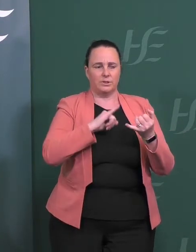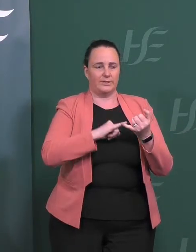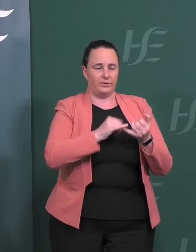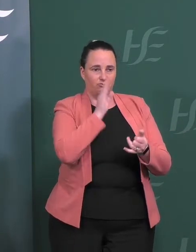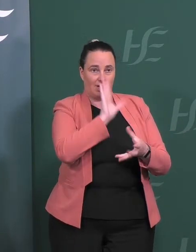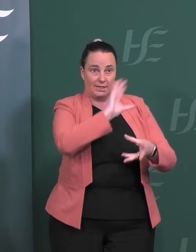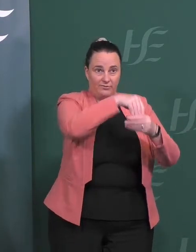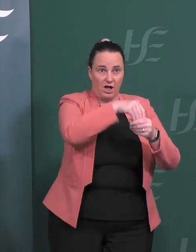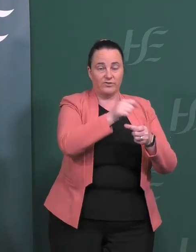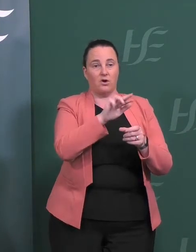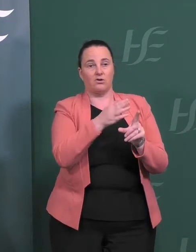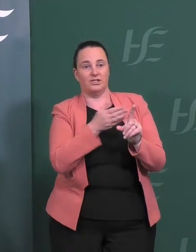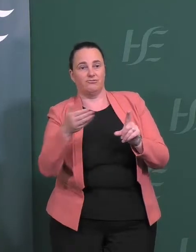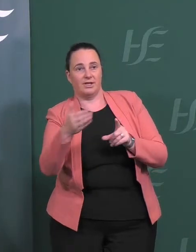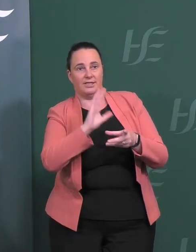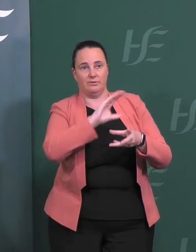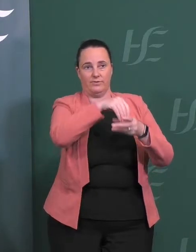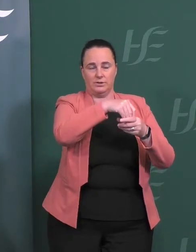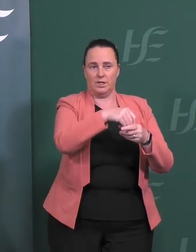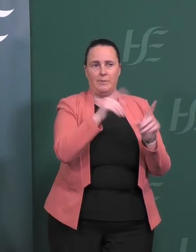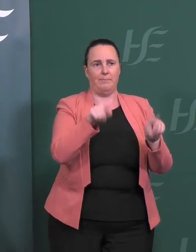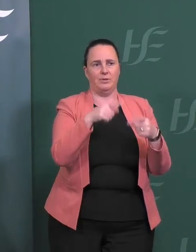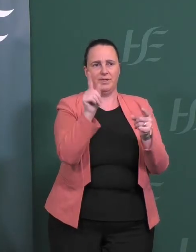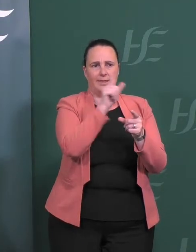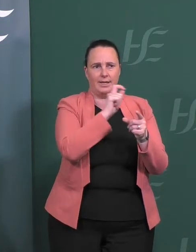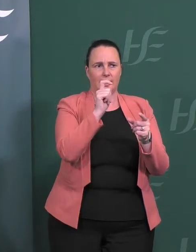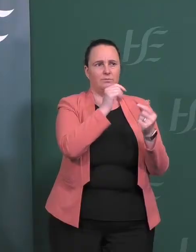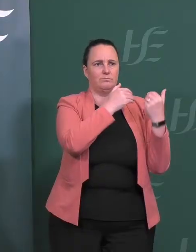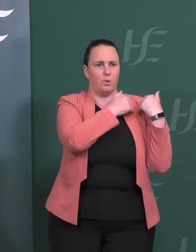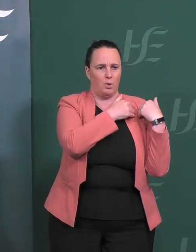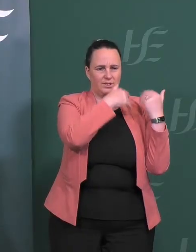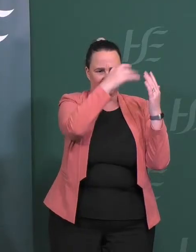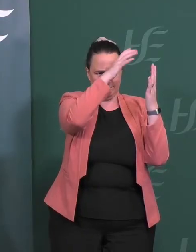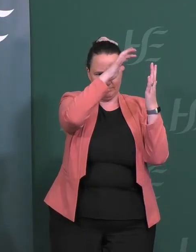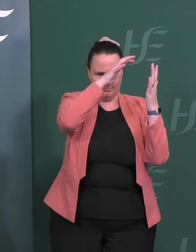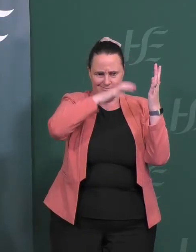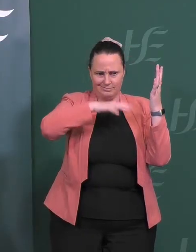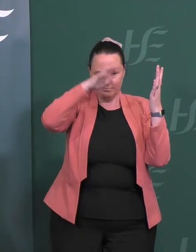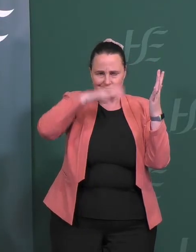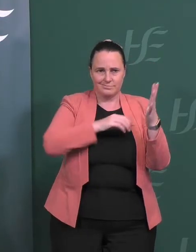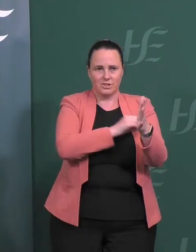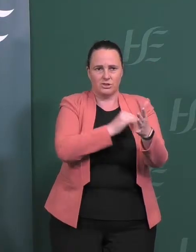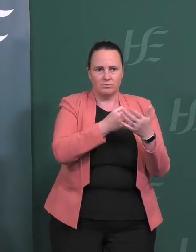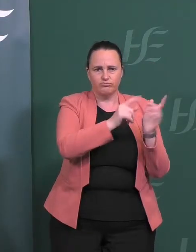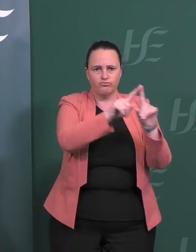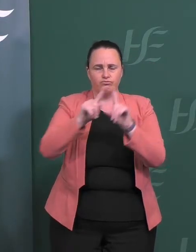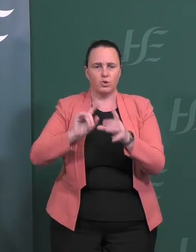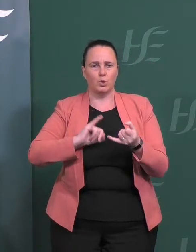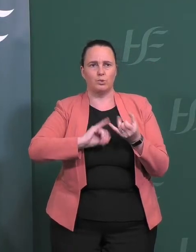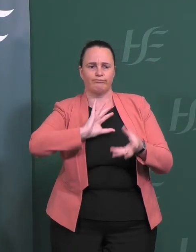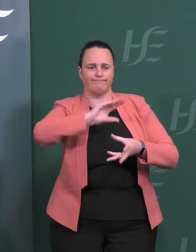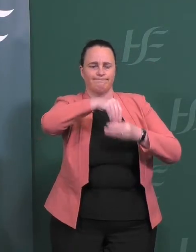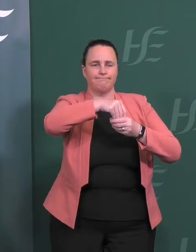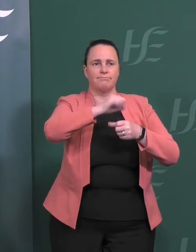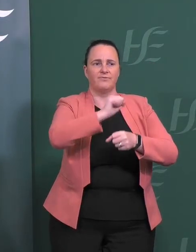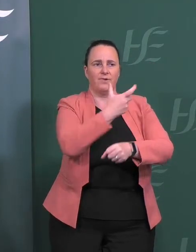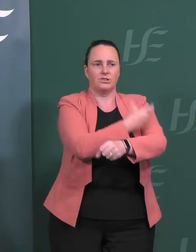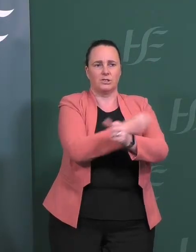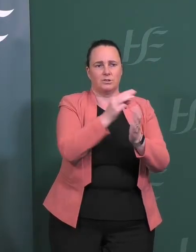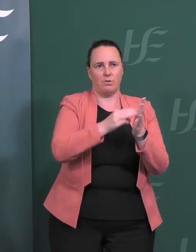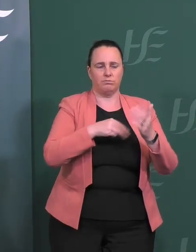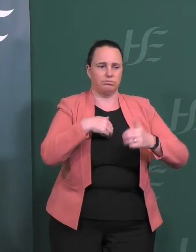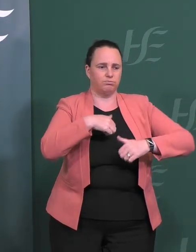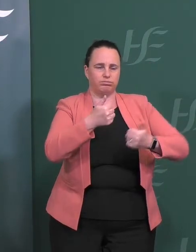or indirectly. And it's impossible to name the kind of roles, organisations or people who was involved in the